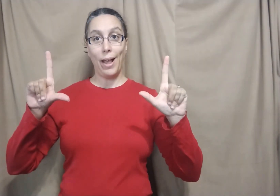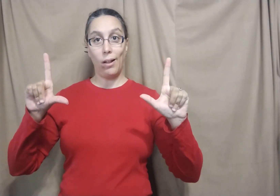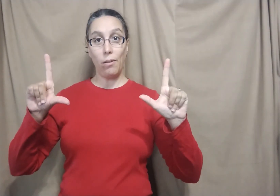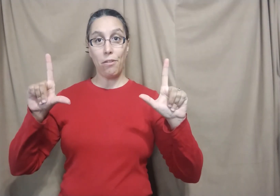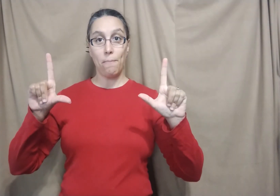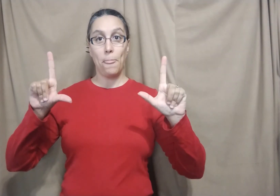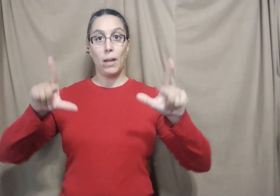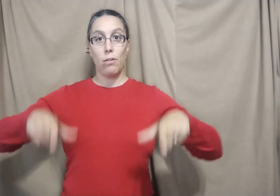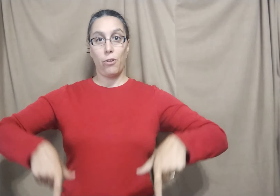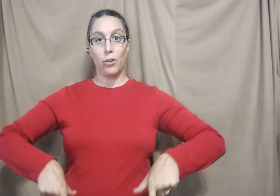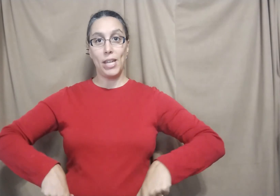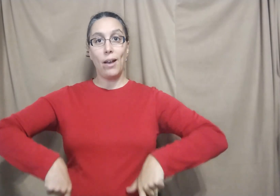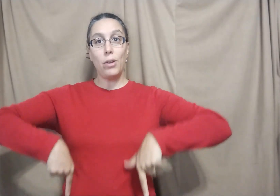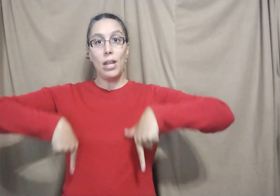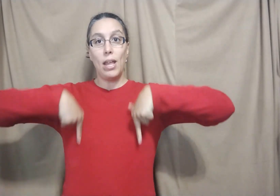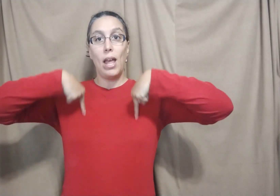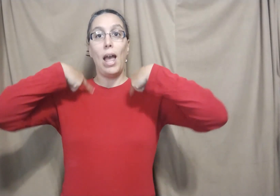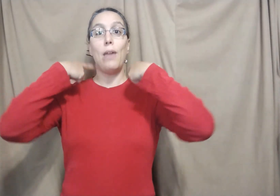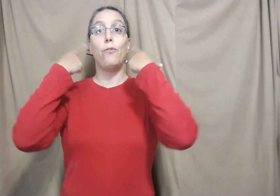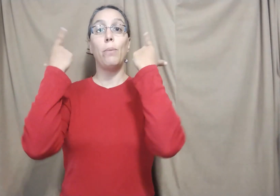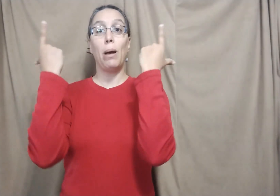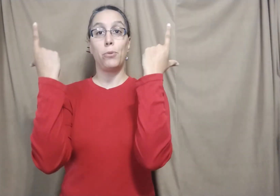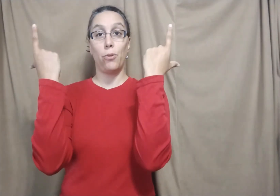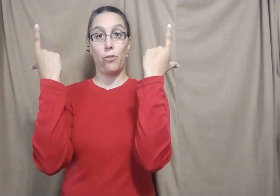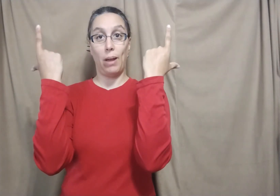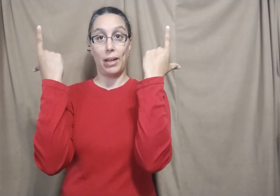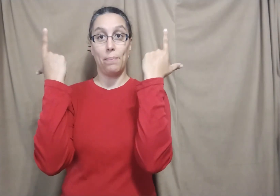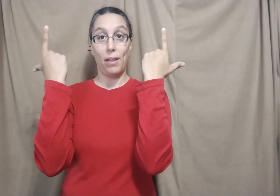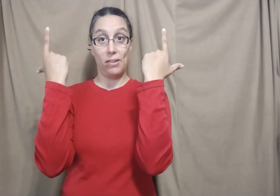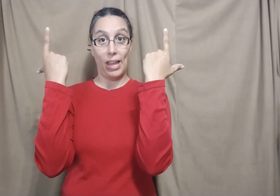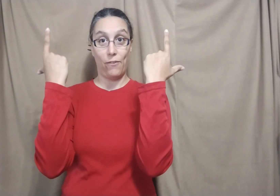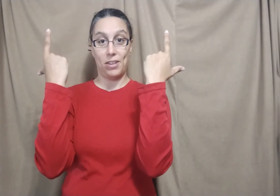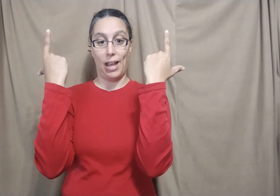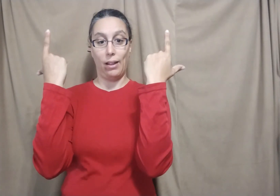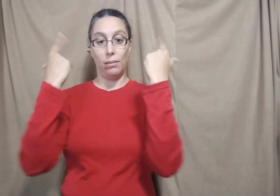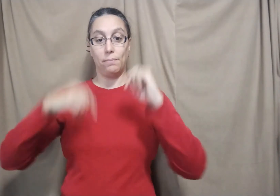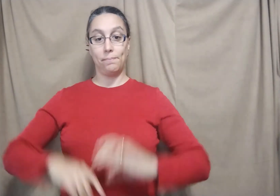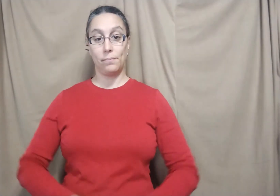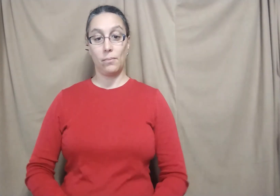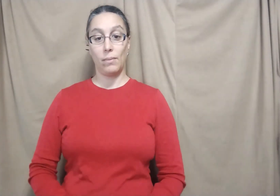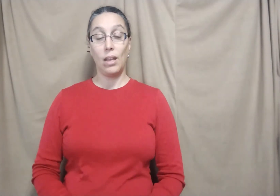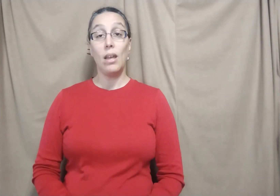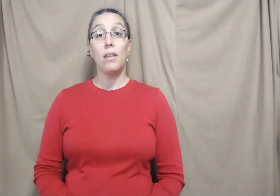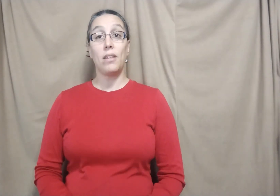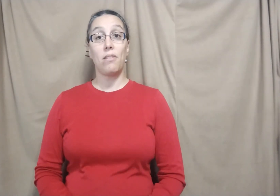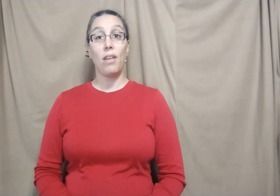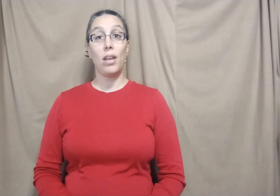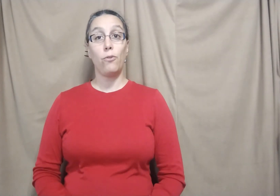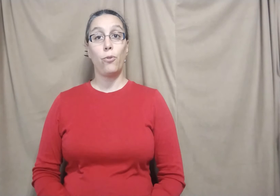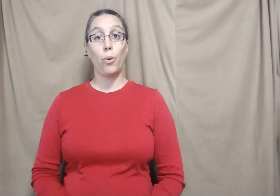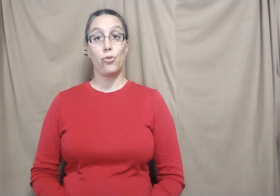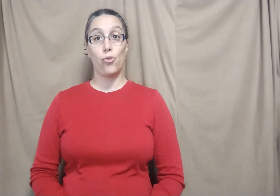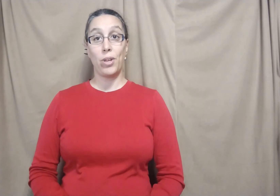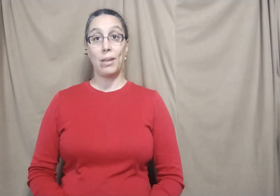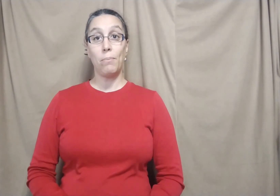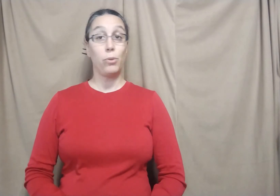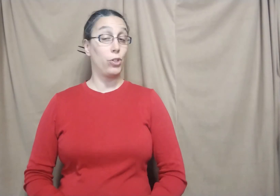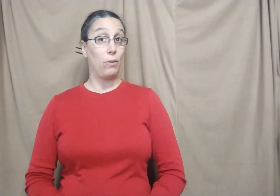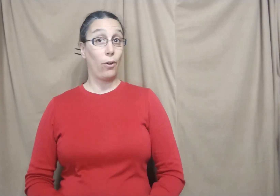L's, start down, and flip up towards your body. That's lifestyle. The sign for dream, which can be very useful